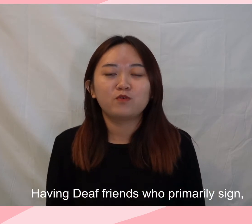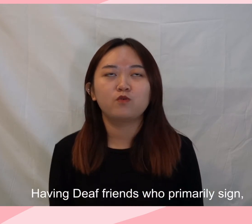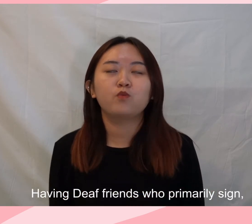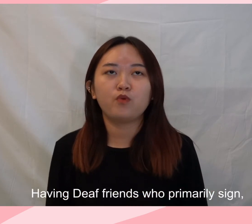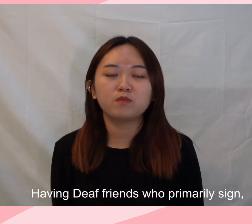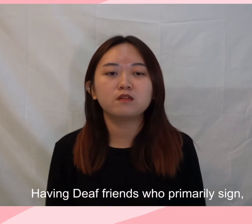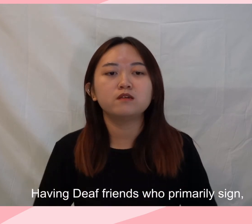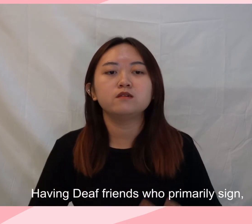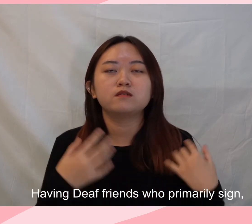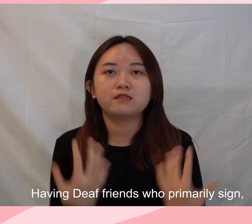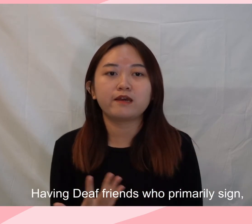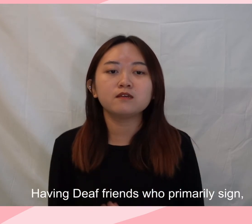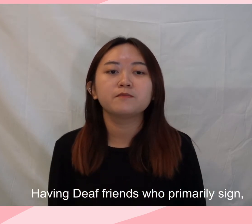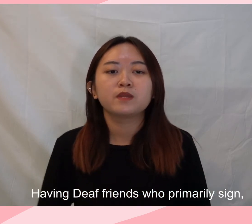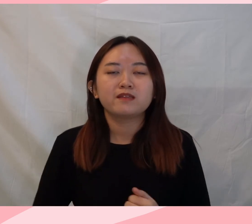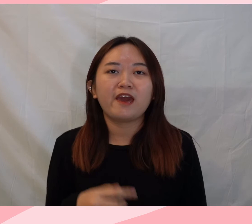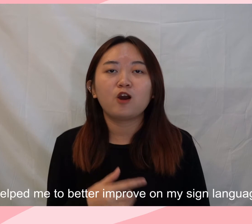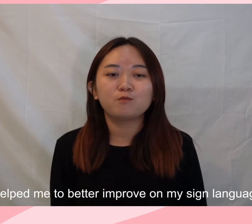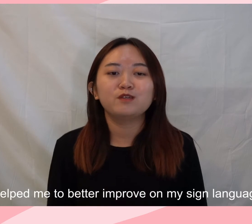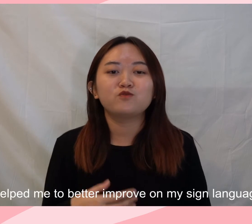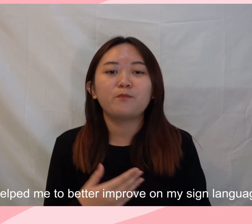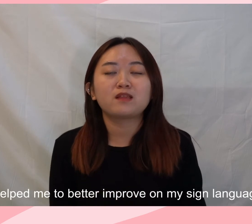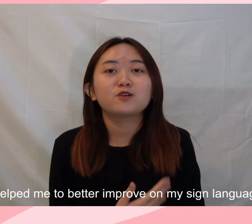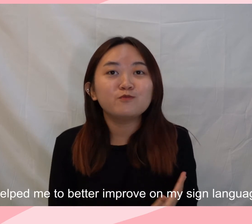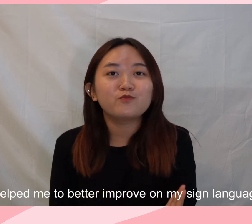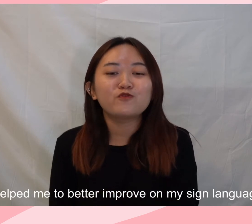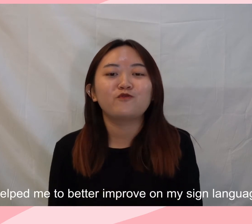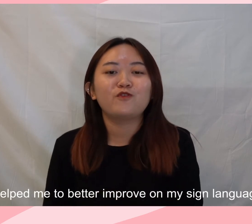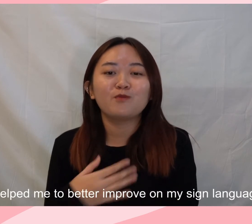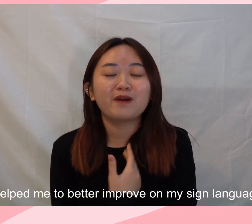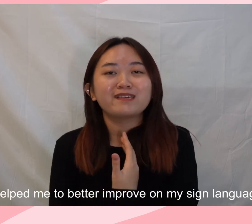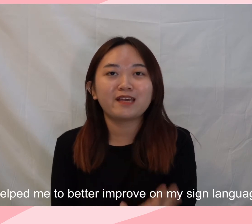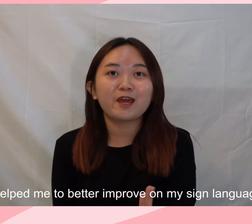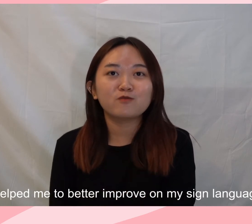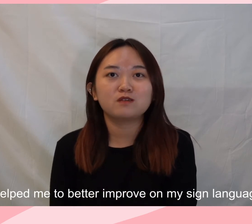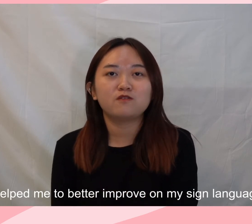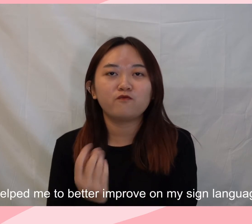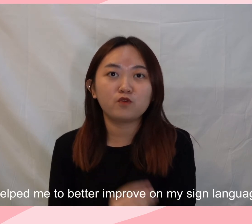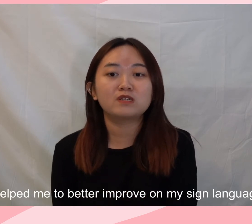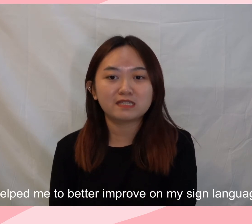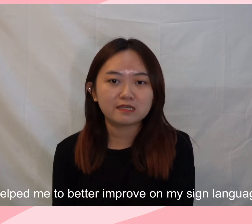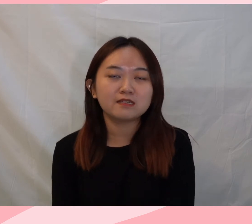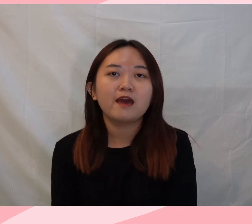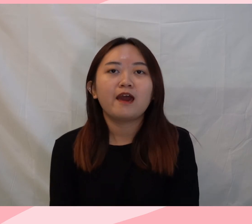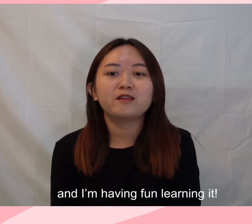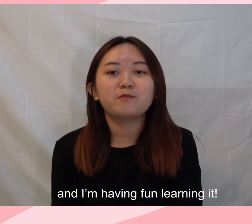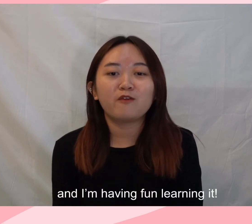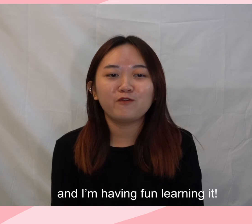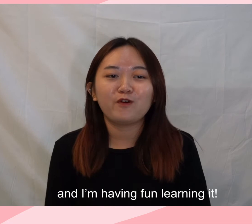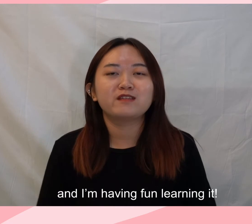who primarily sign, that helped me to better improve on my sign language fluencies, and I'm having fun